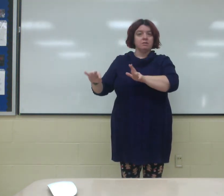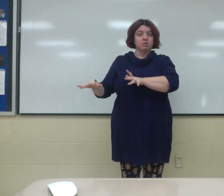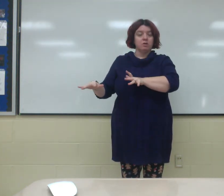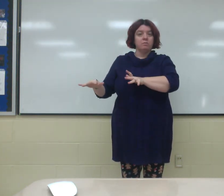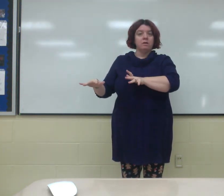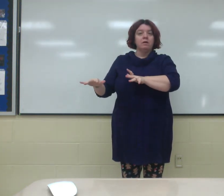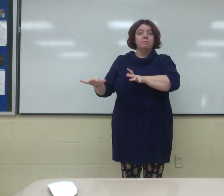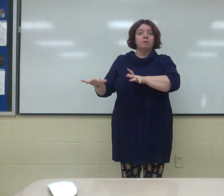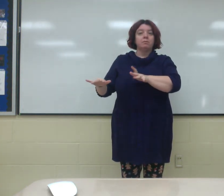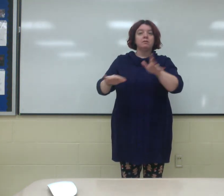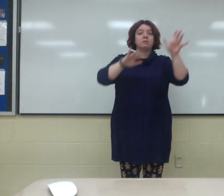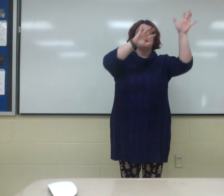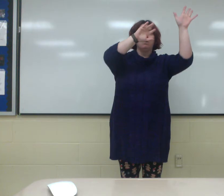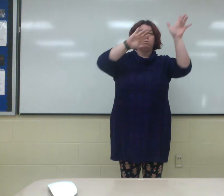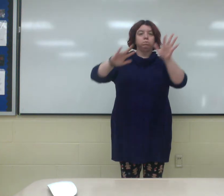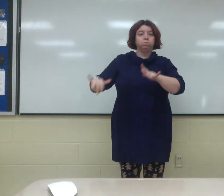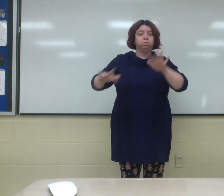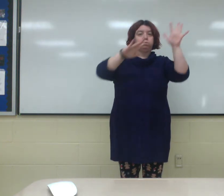snow. But a blizzard,